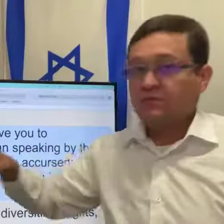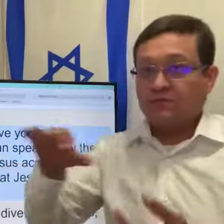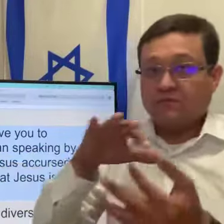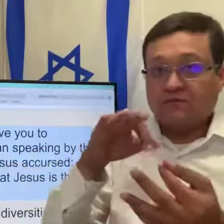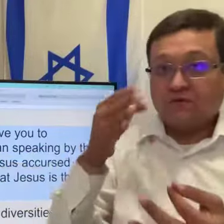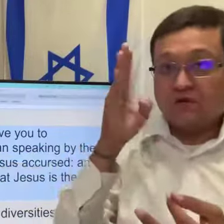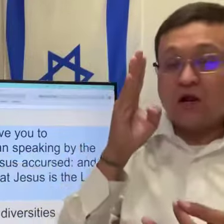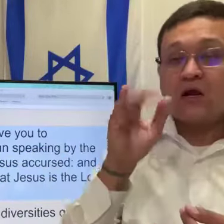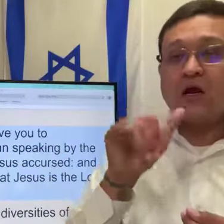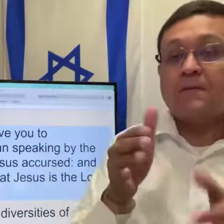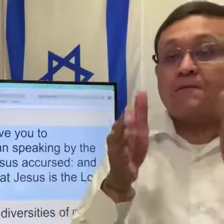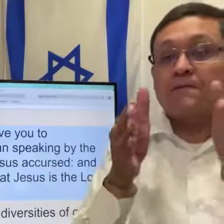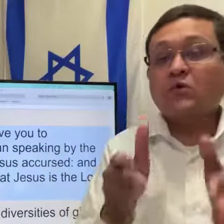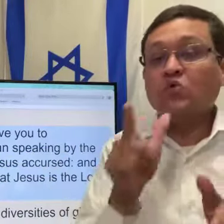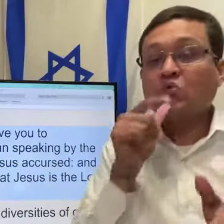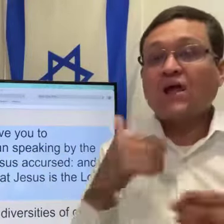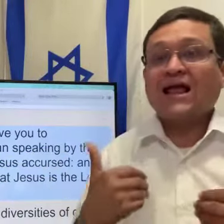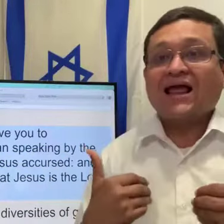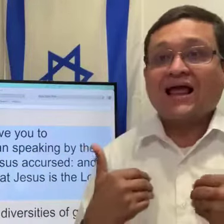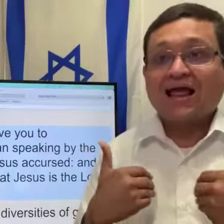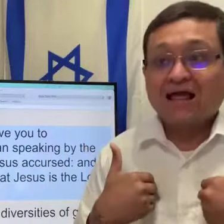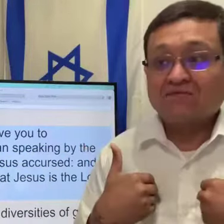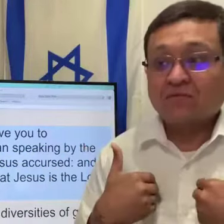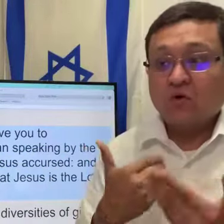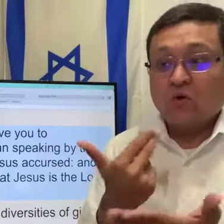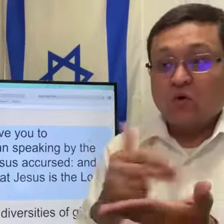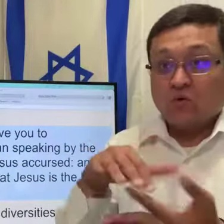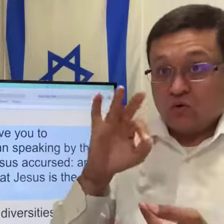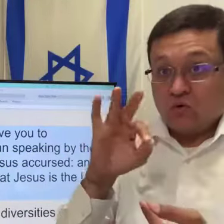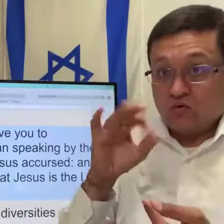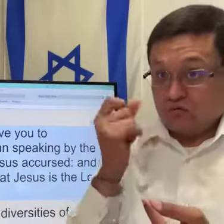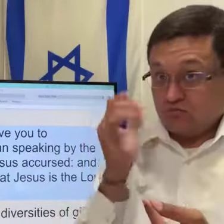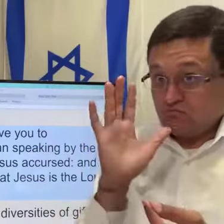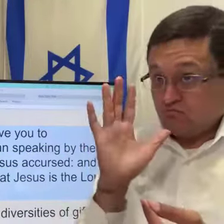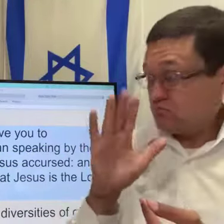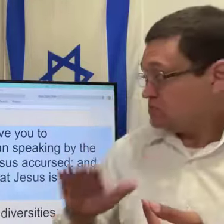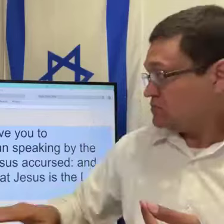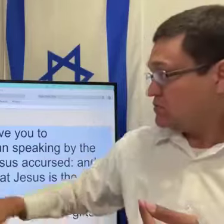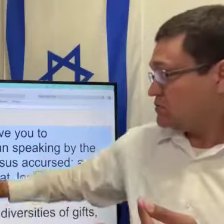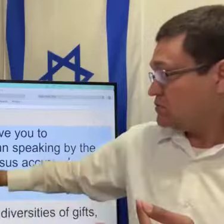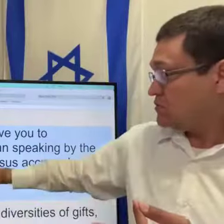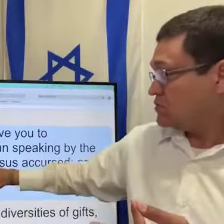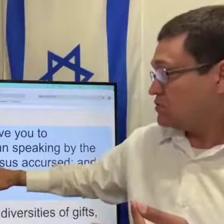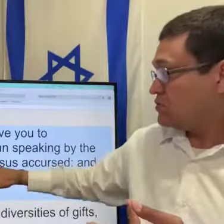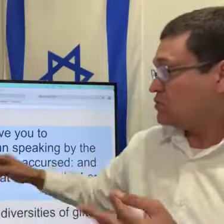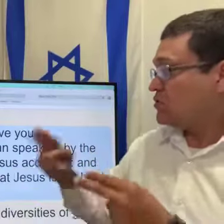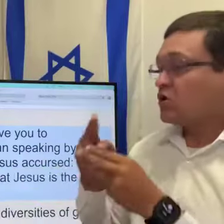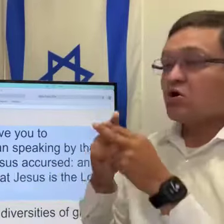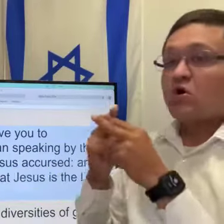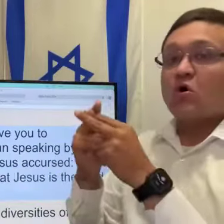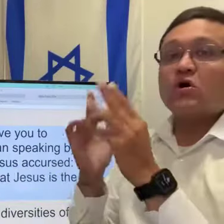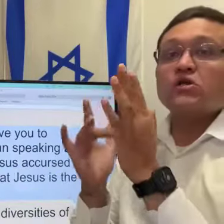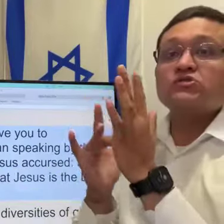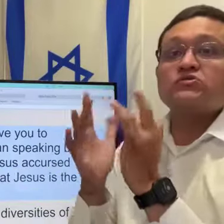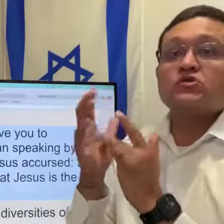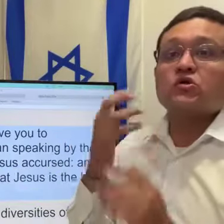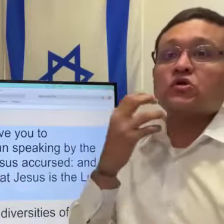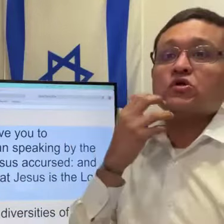to someone who has the Holy Ghost, right? Already has the Holy Ghost, he's talking about, can call